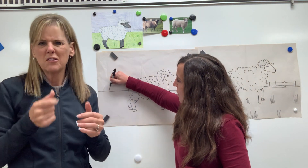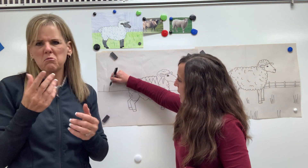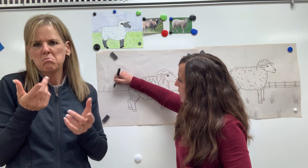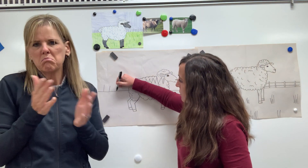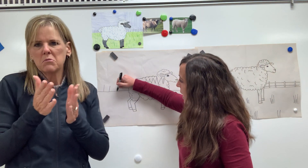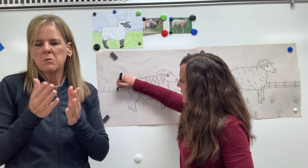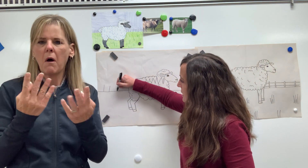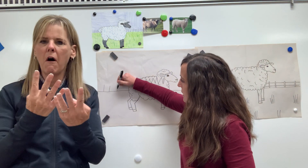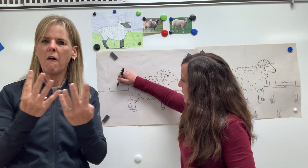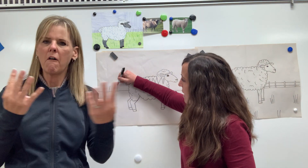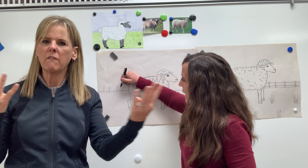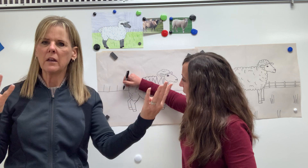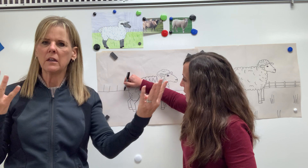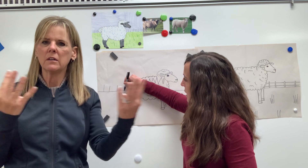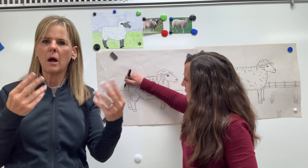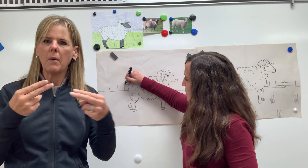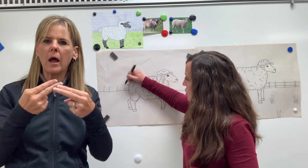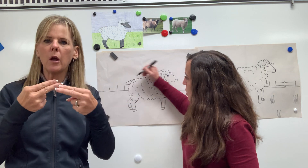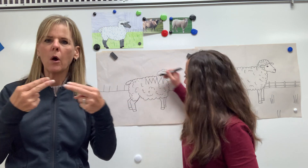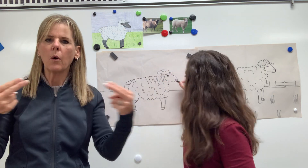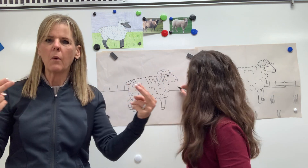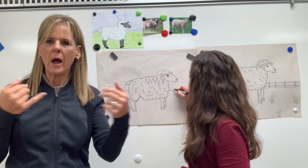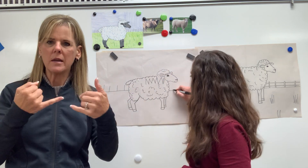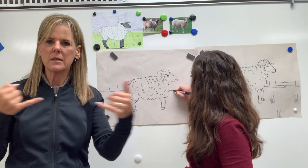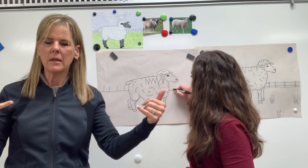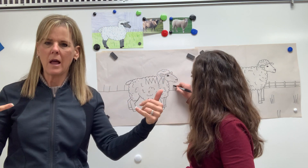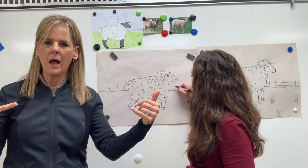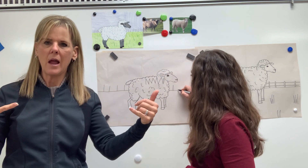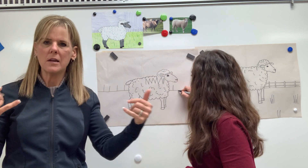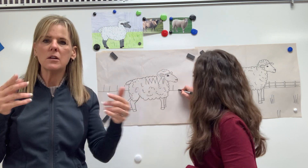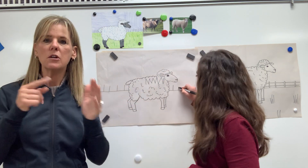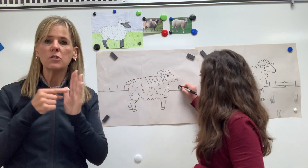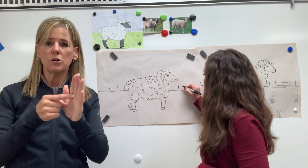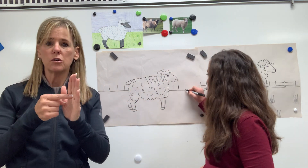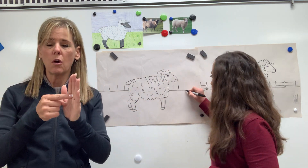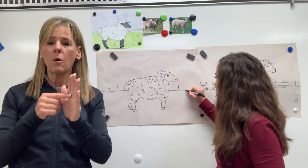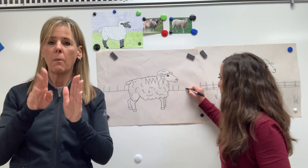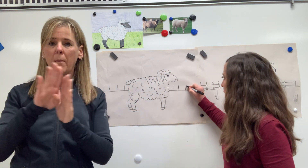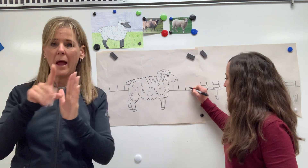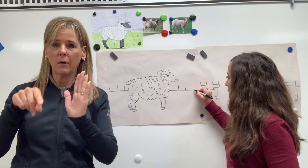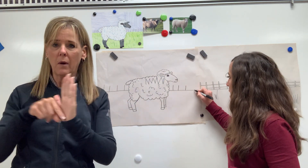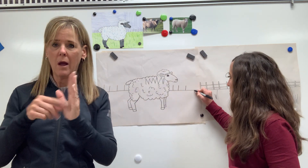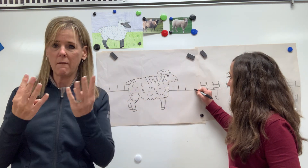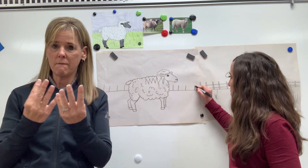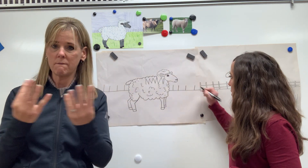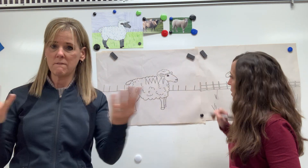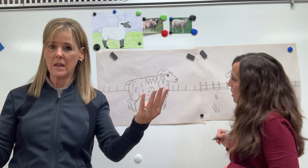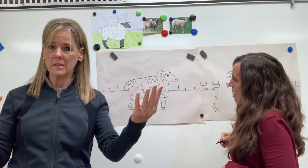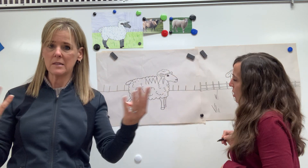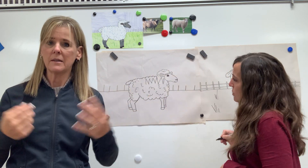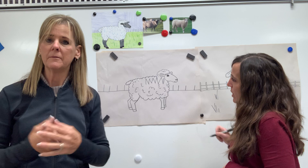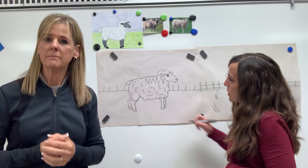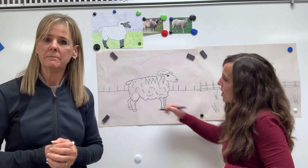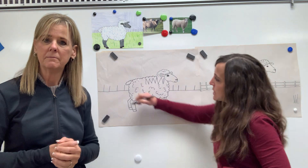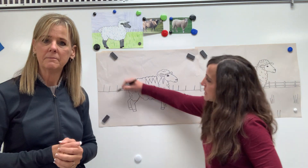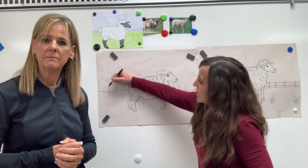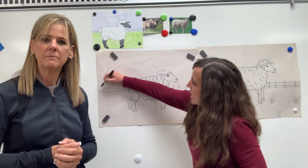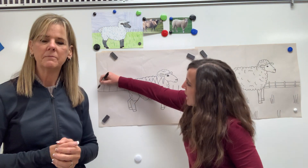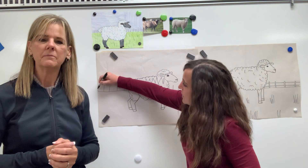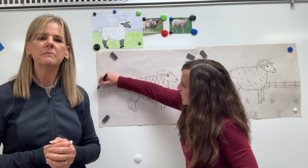my horizon line to show a fence in the background by just making little short straight lines up all the way across. And then I